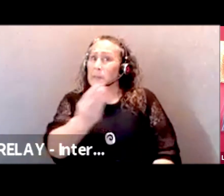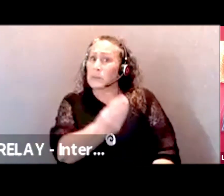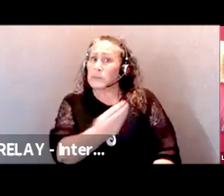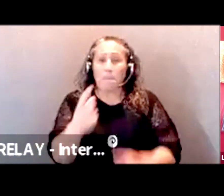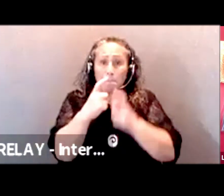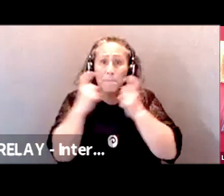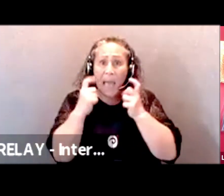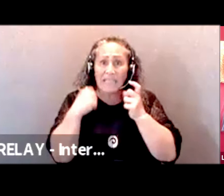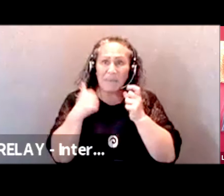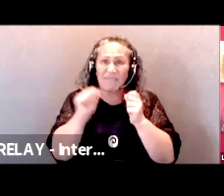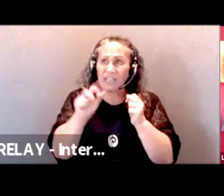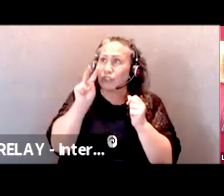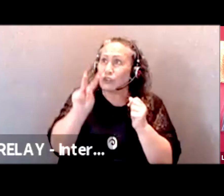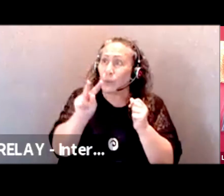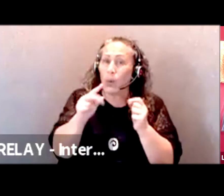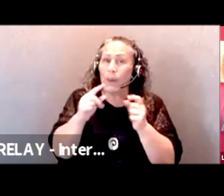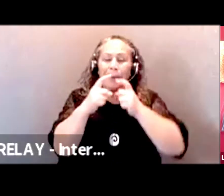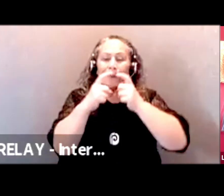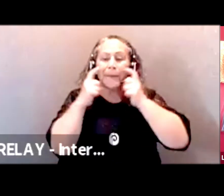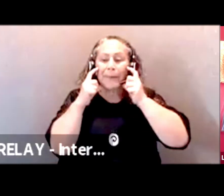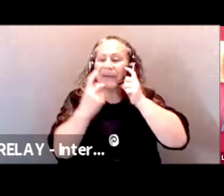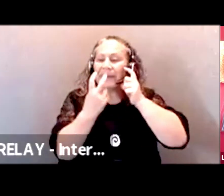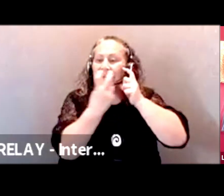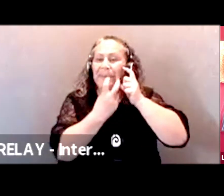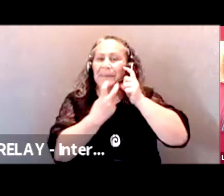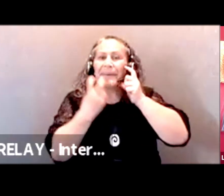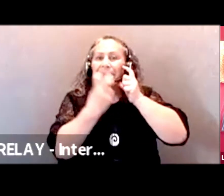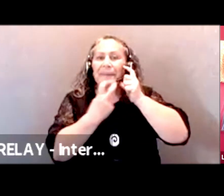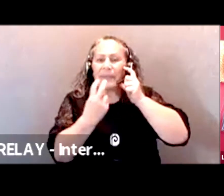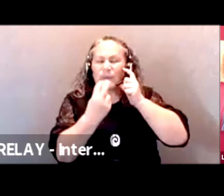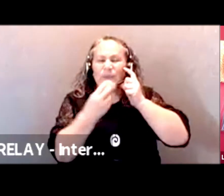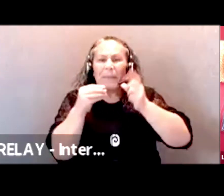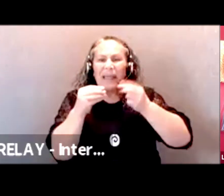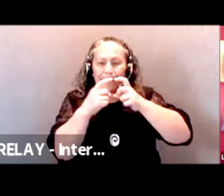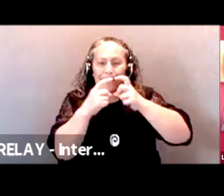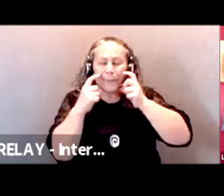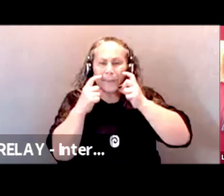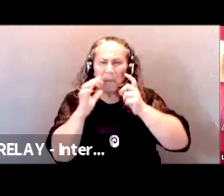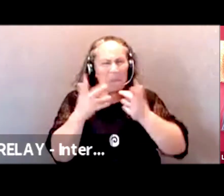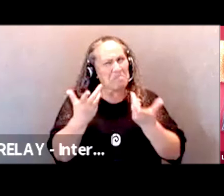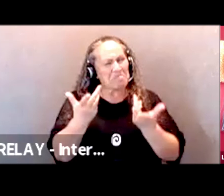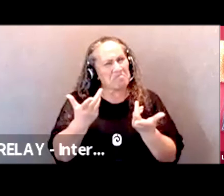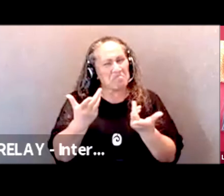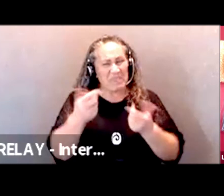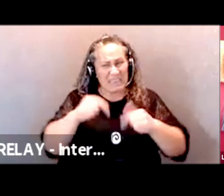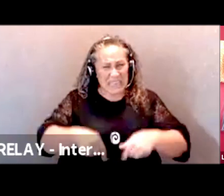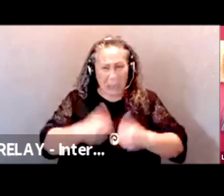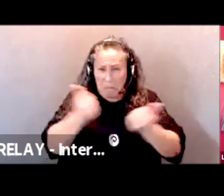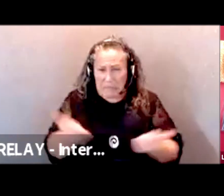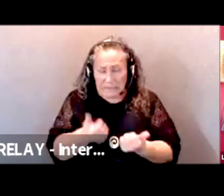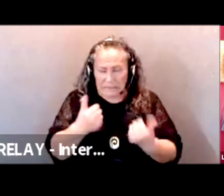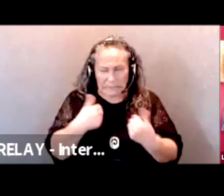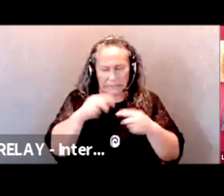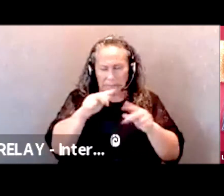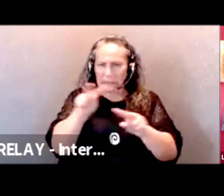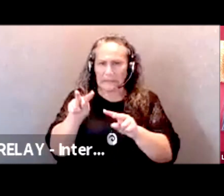clear cutout, but I haven't seen them available routinely in New Zealand. So I